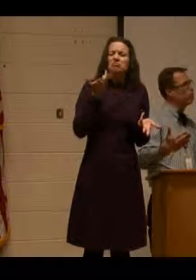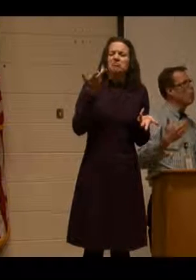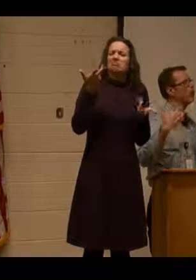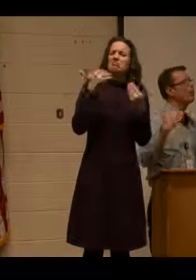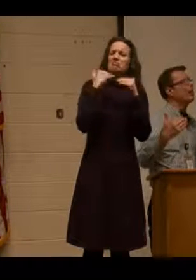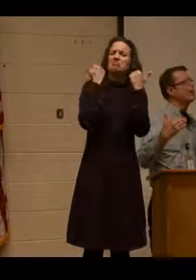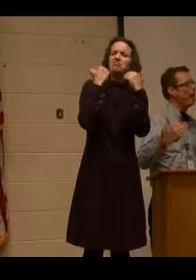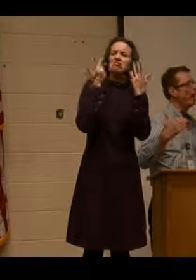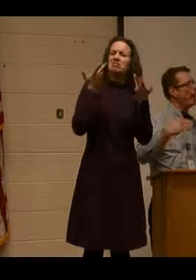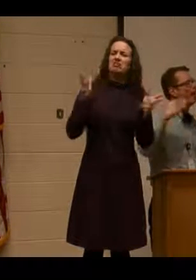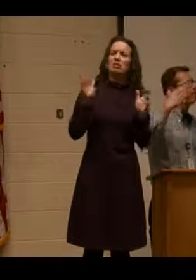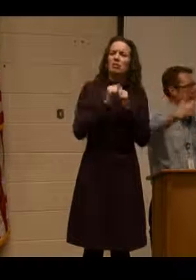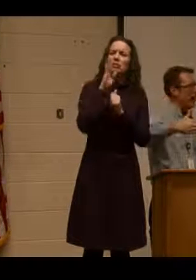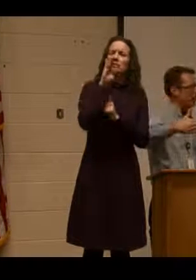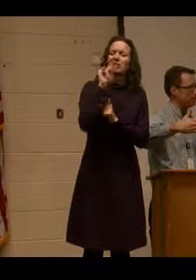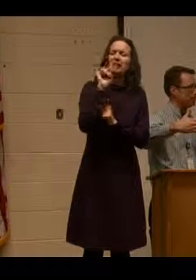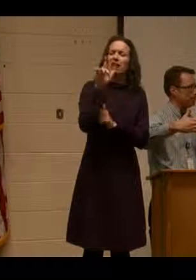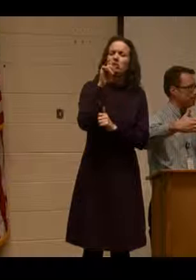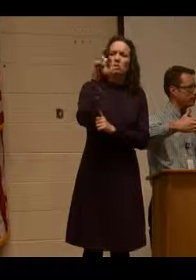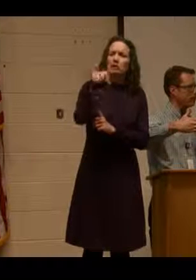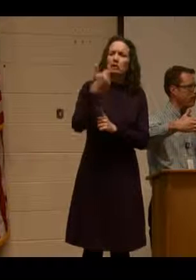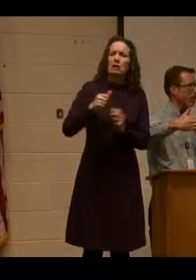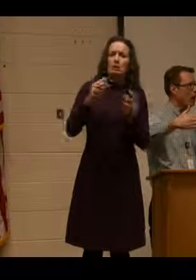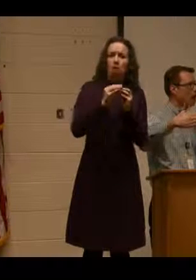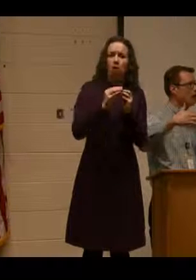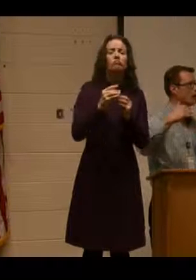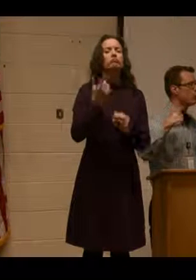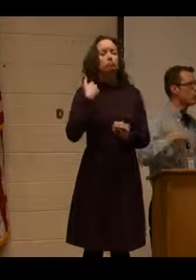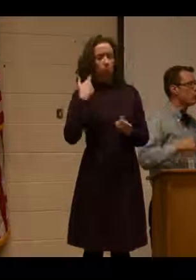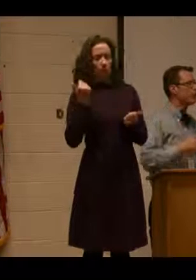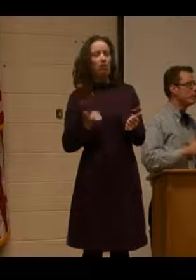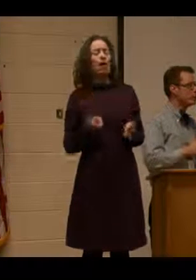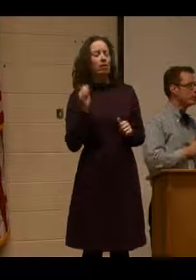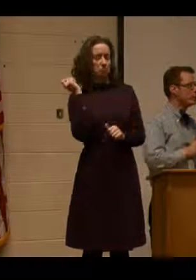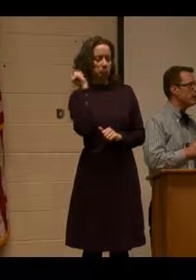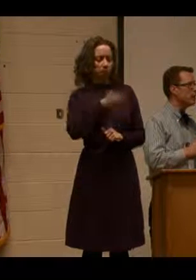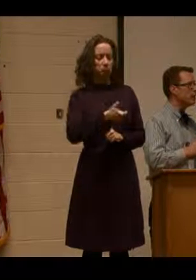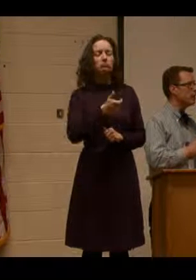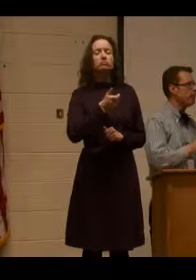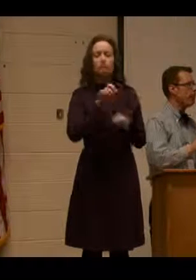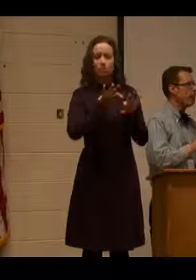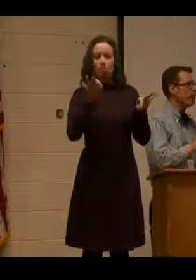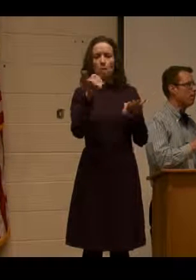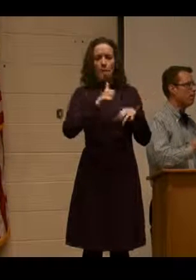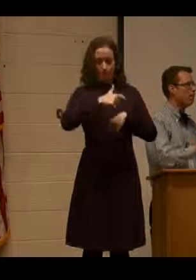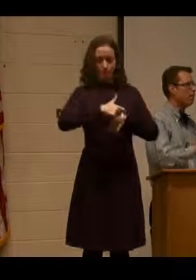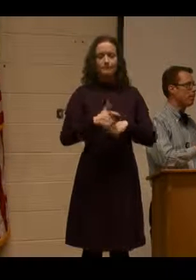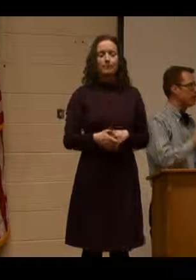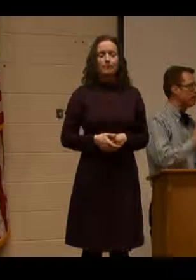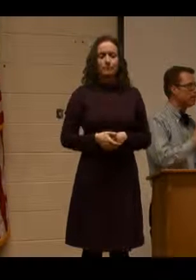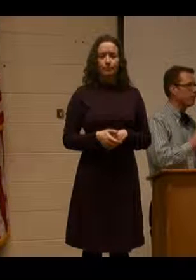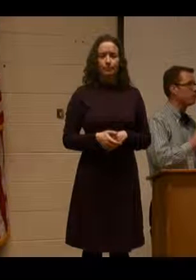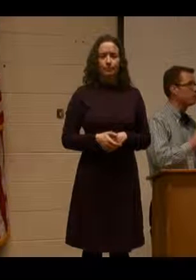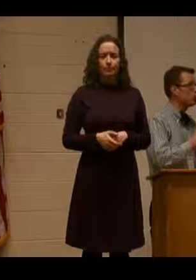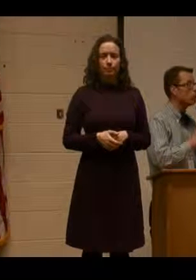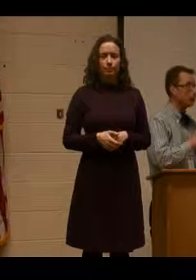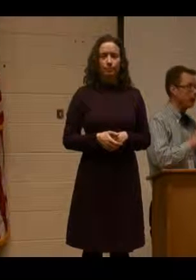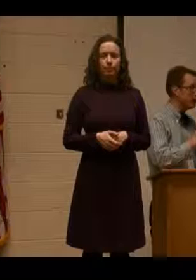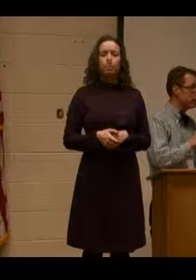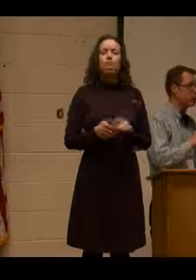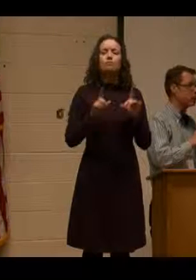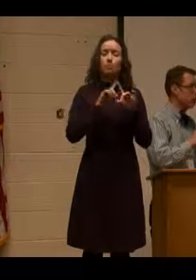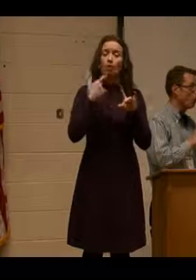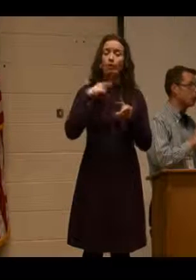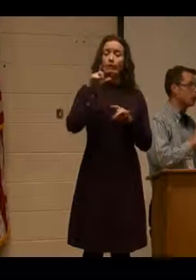that. So we just need that verified from you and your parents that you want